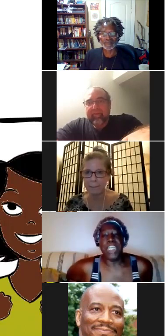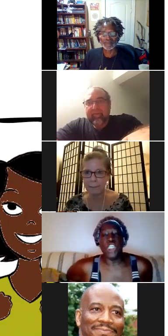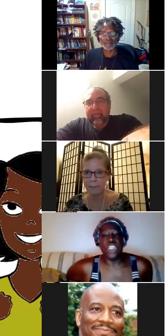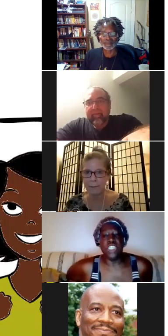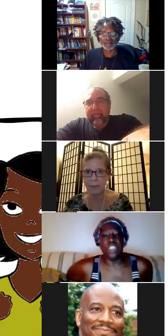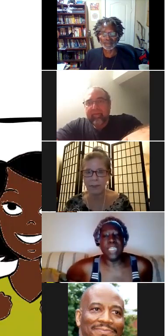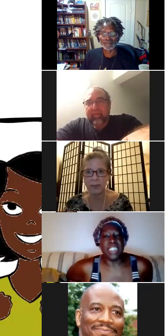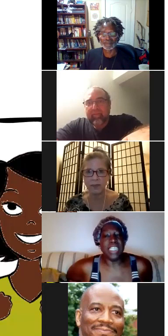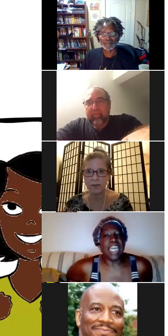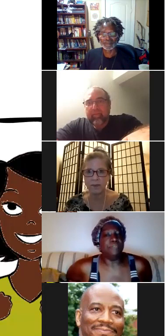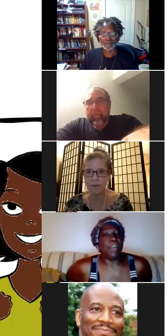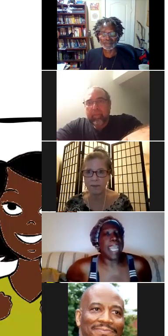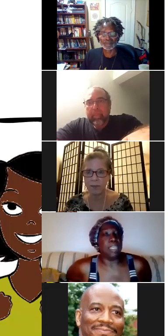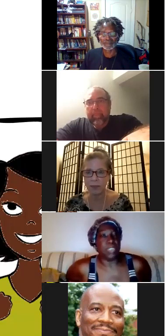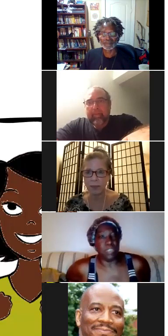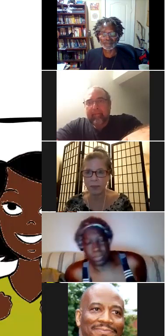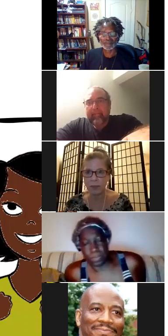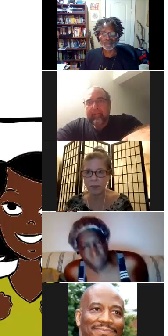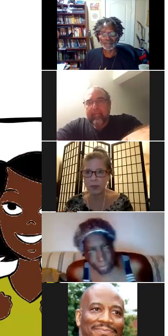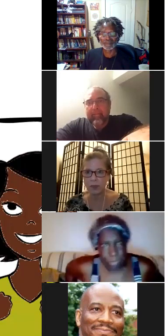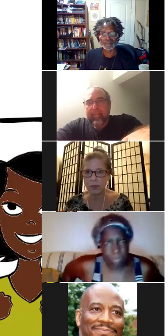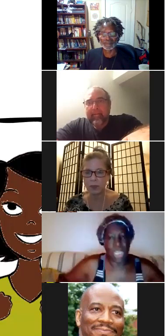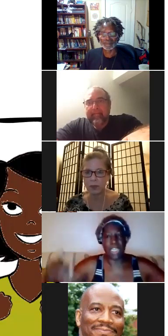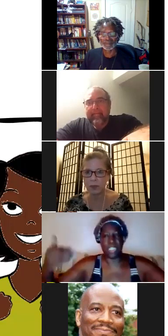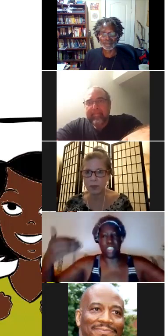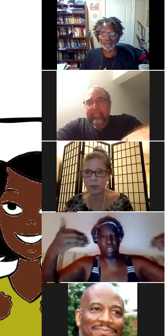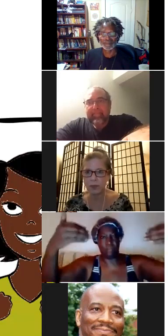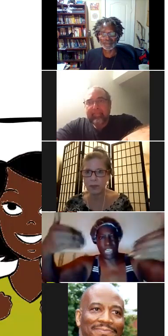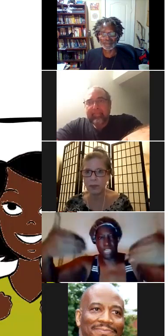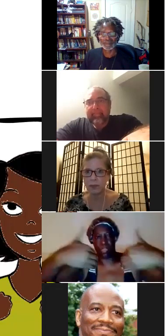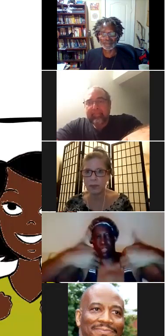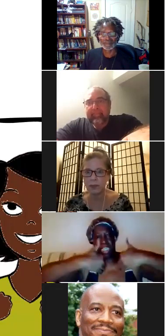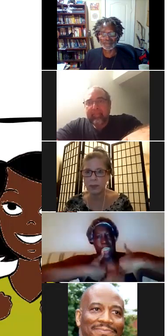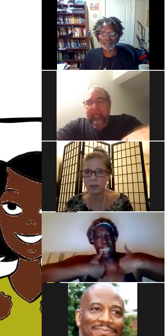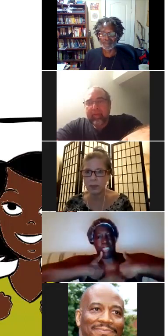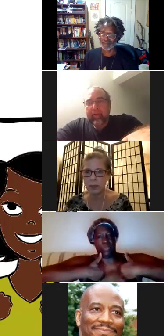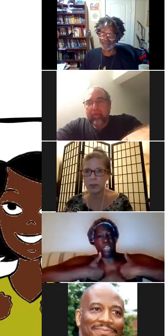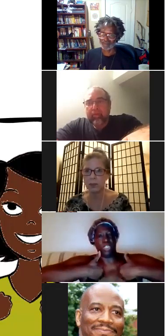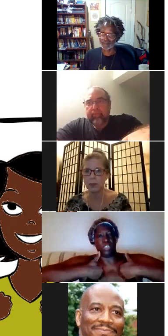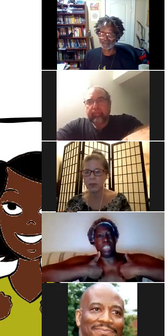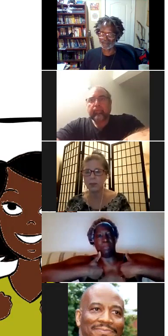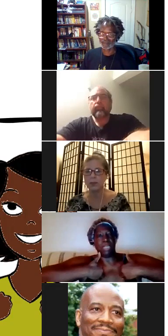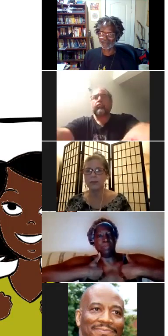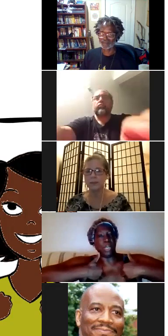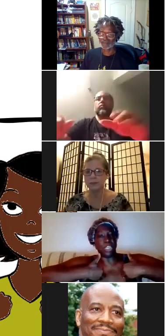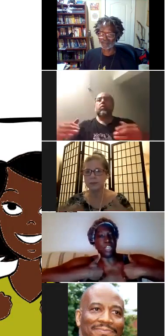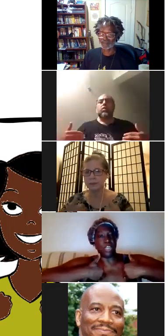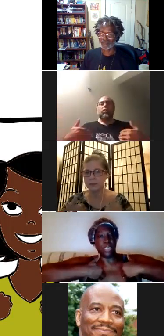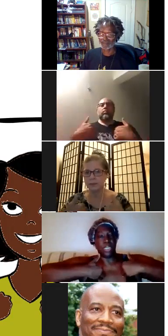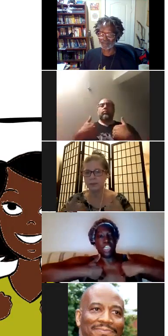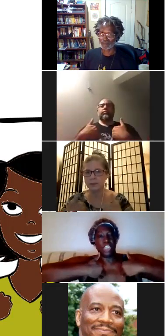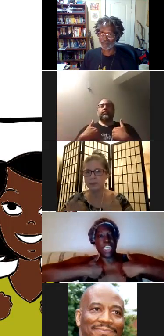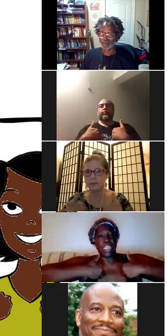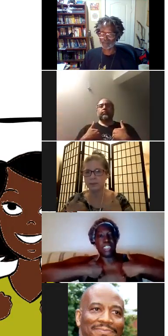the picture, she's doing a sign for animal, and it's your fingers inward with your thumb up on